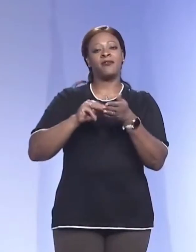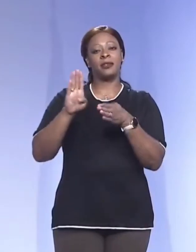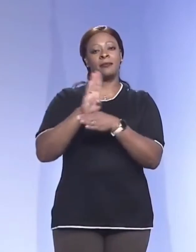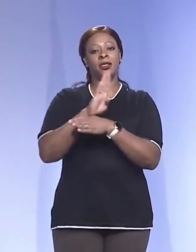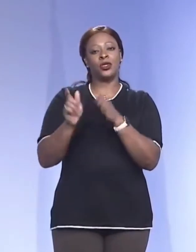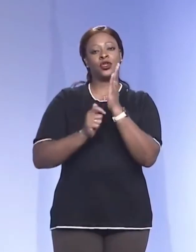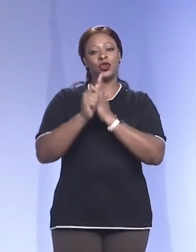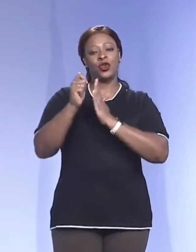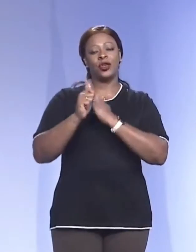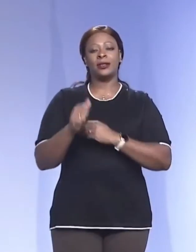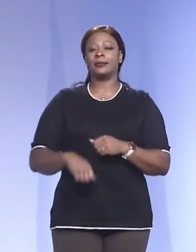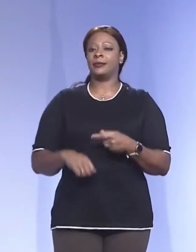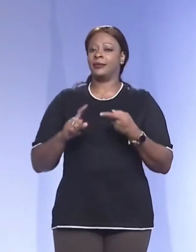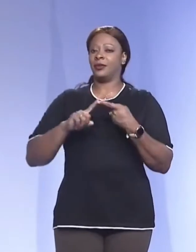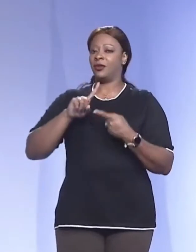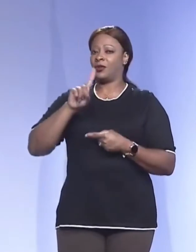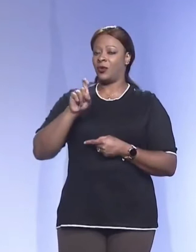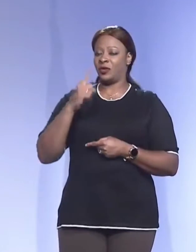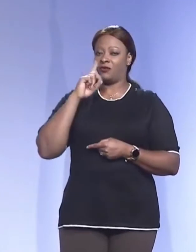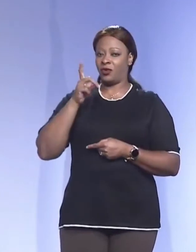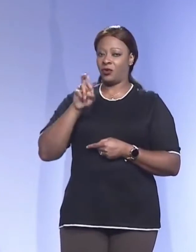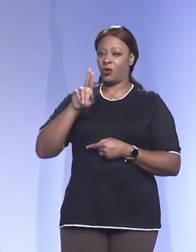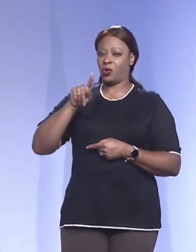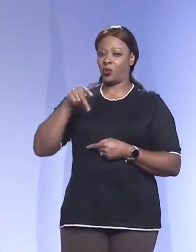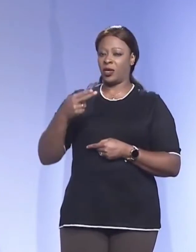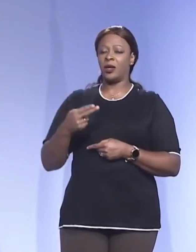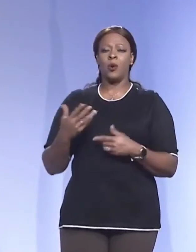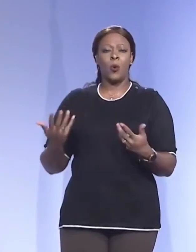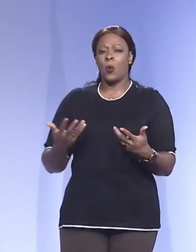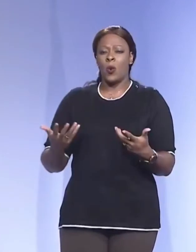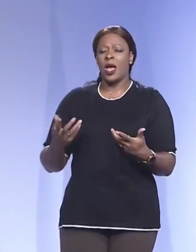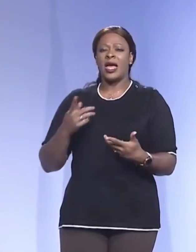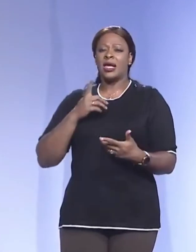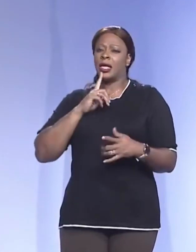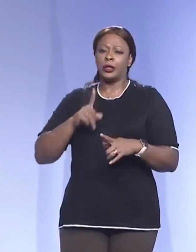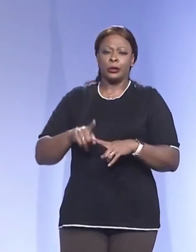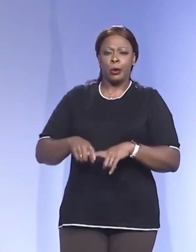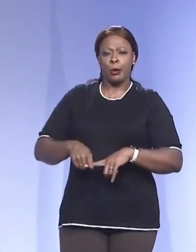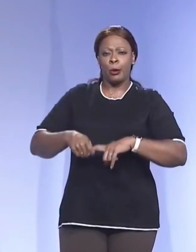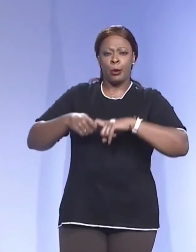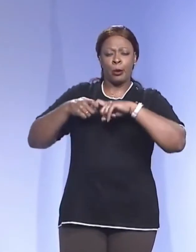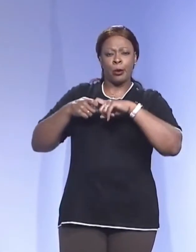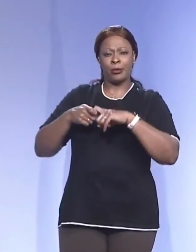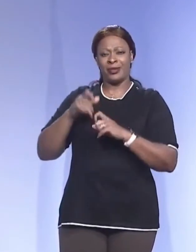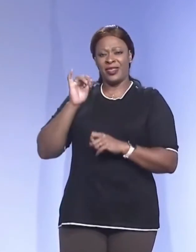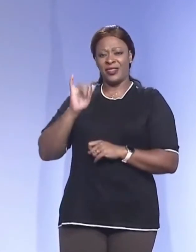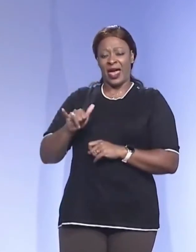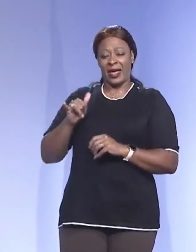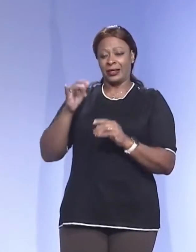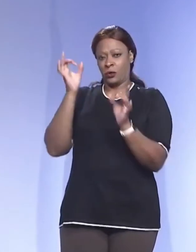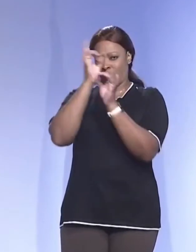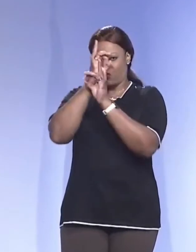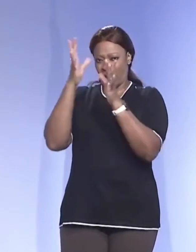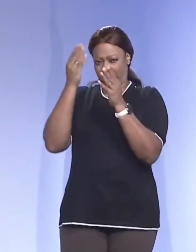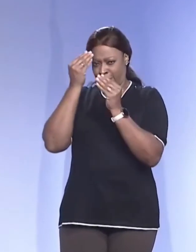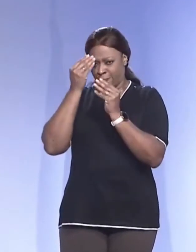Hi, my first question is for Dr. Randolph. What exactly is the holdup with the tripwire plan?